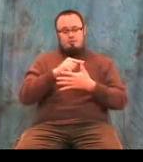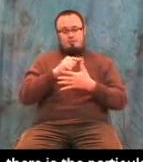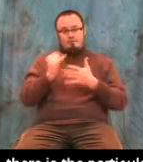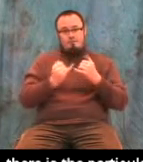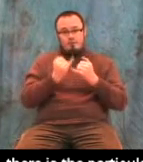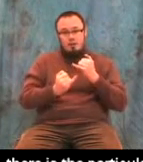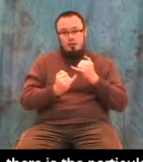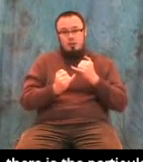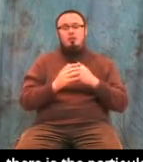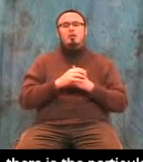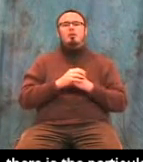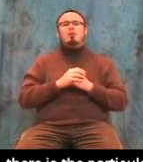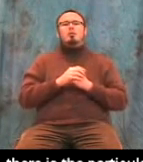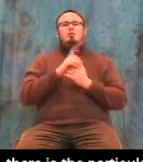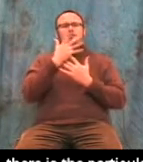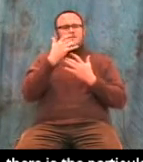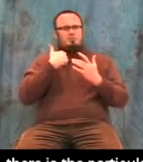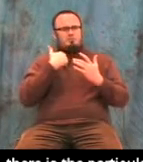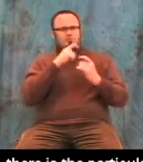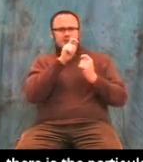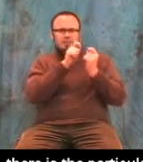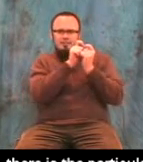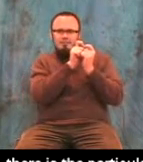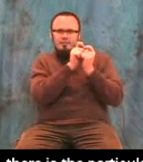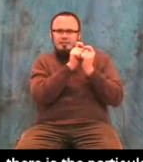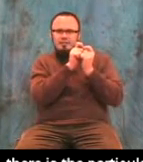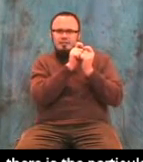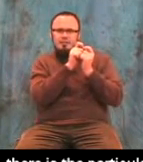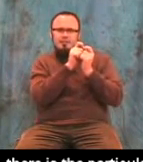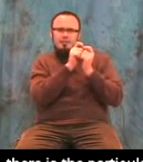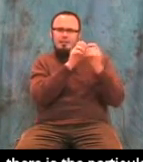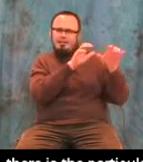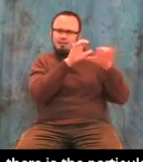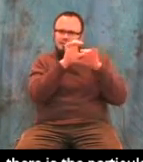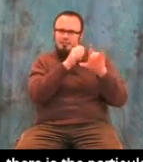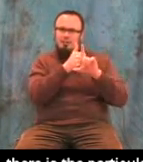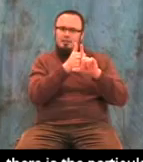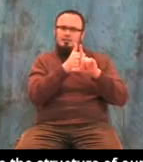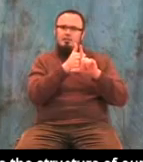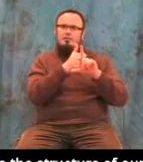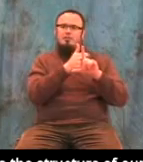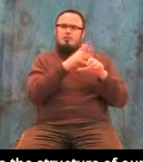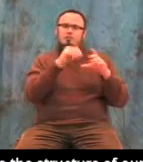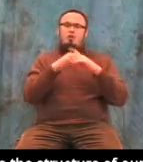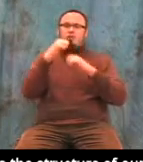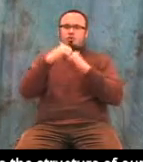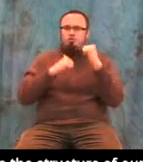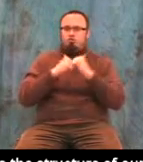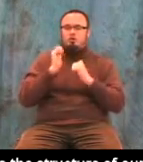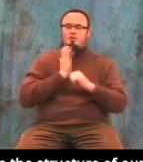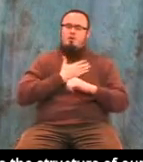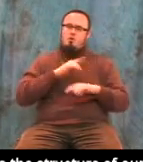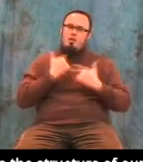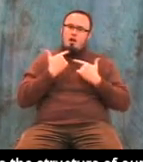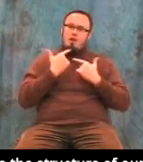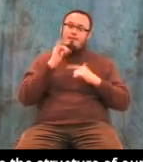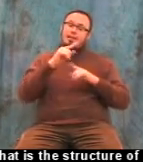And finally, there is a particular activity. That is the structure of our lives. That's the structure of a dynamic life